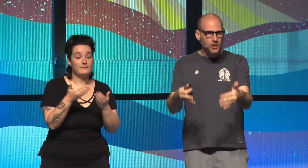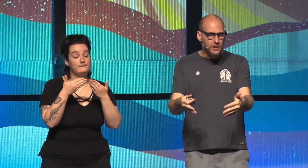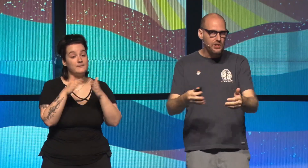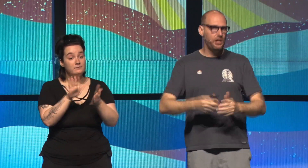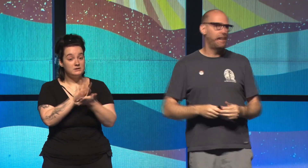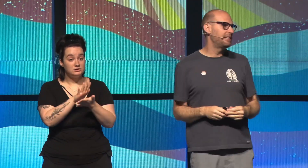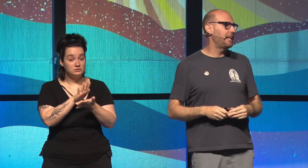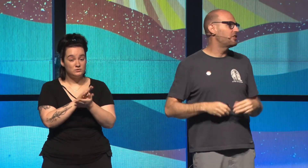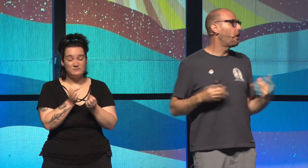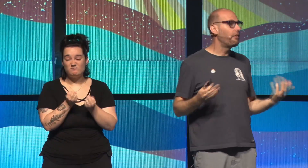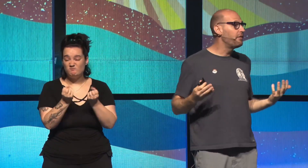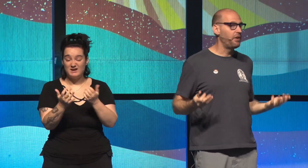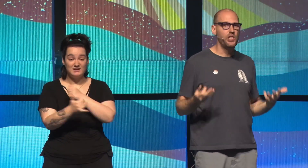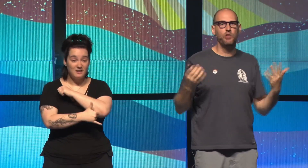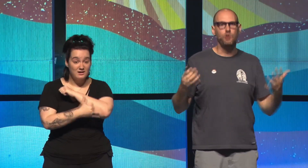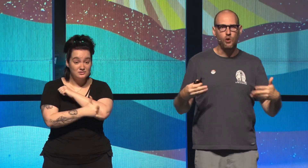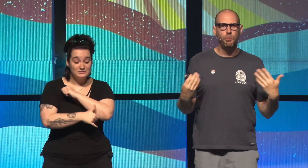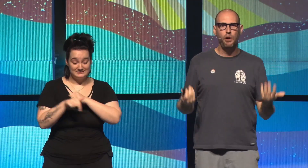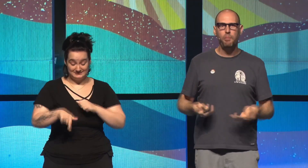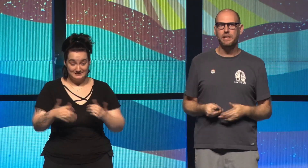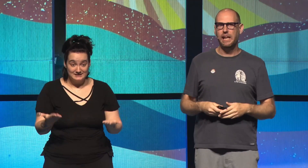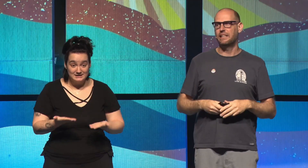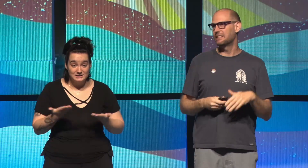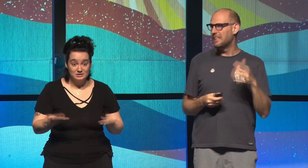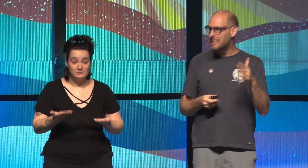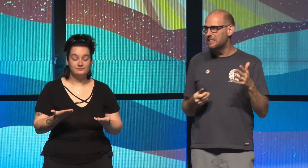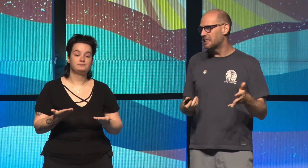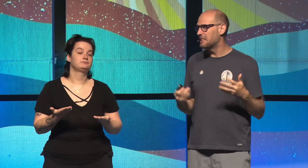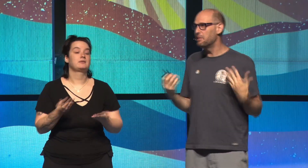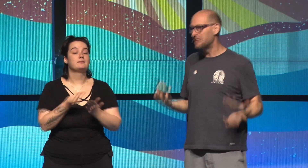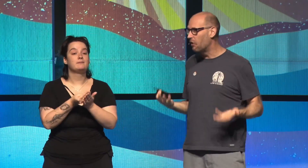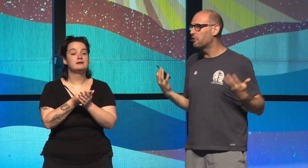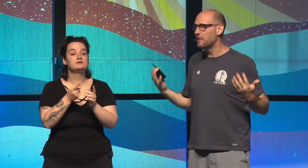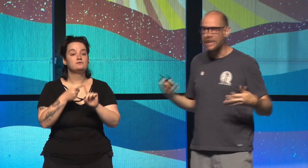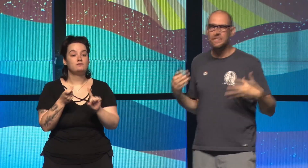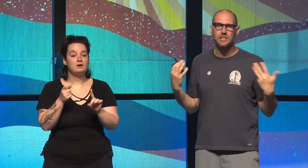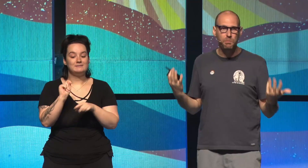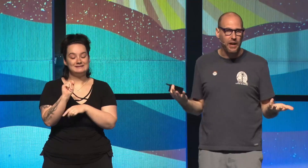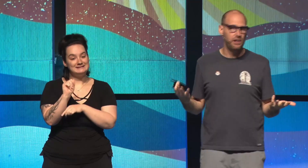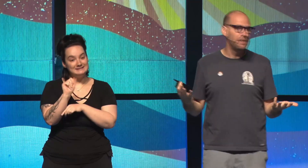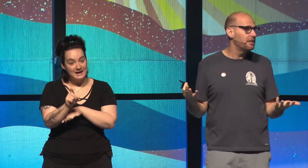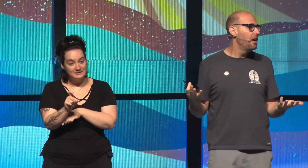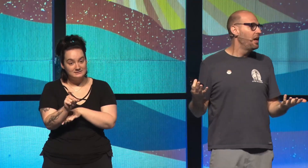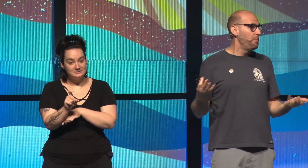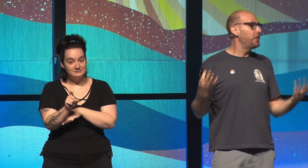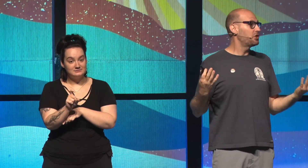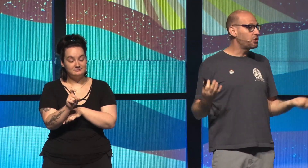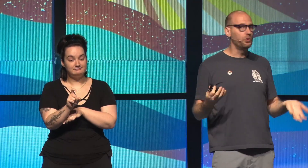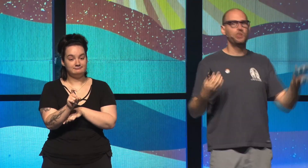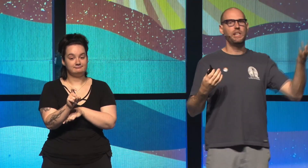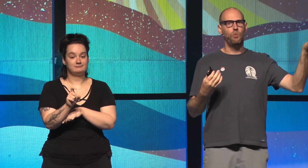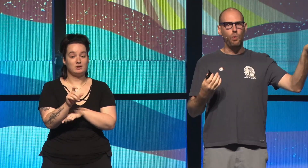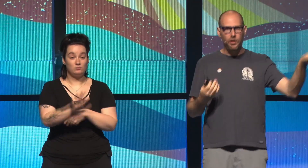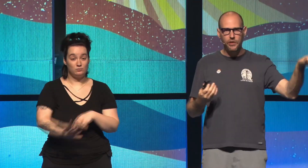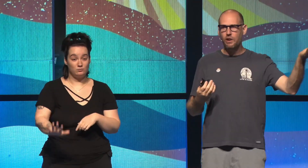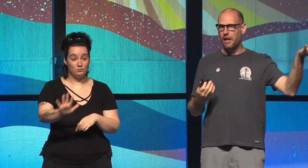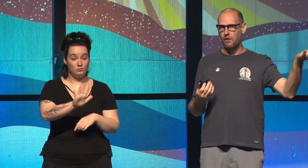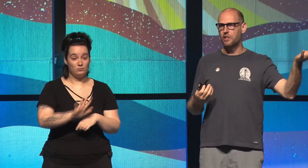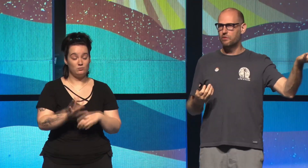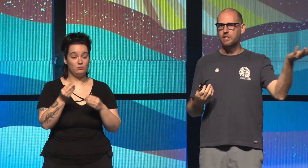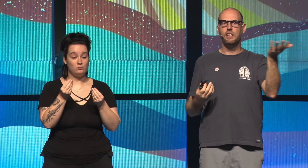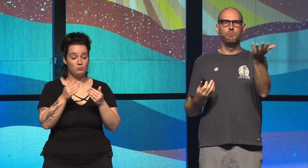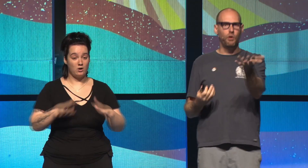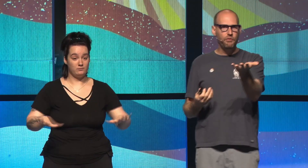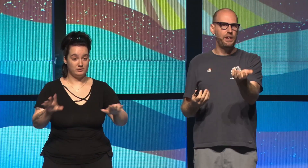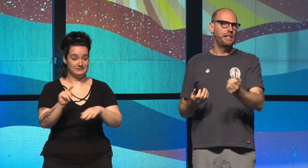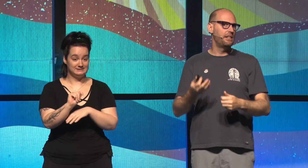countries, including the United States, are often funded through local property taxes, and this system itself creates disparities because schools in wealthier